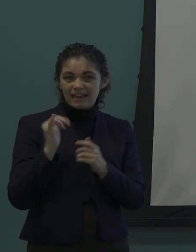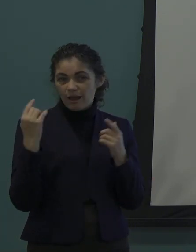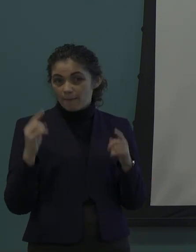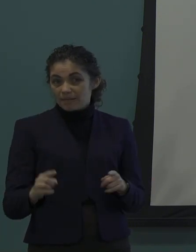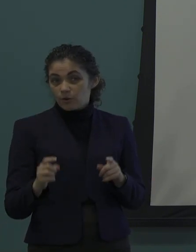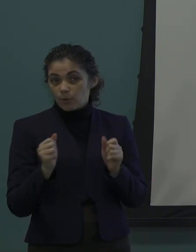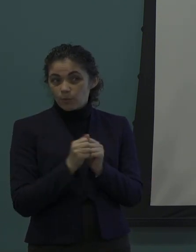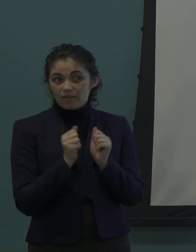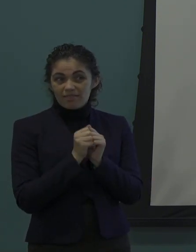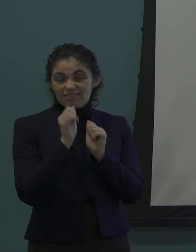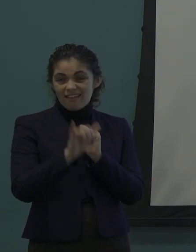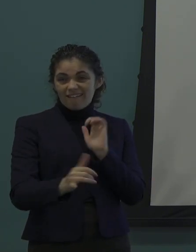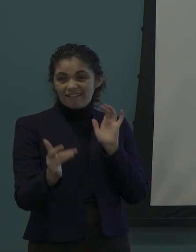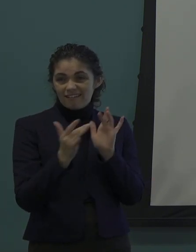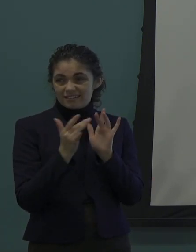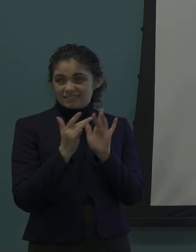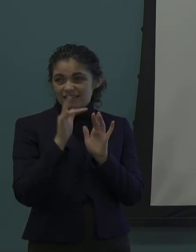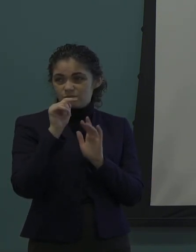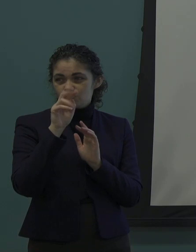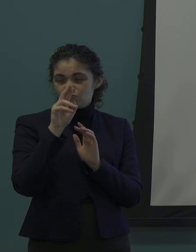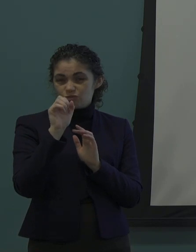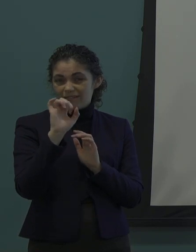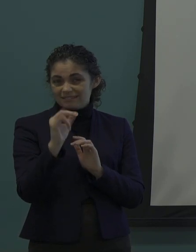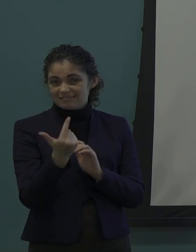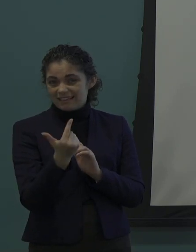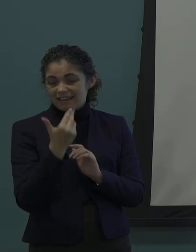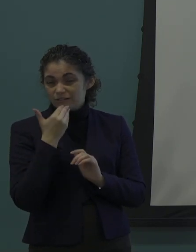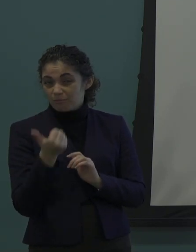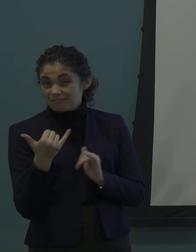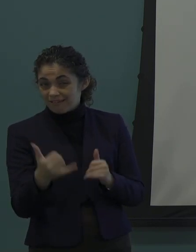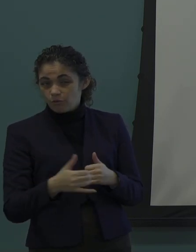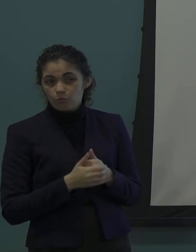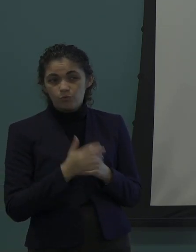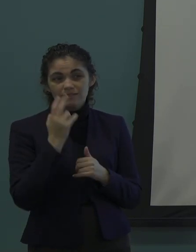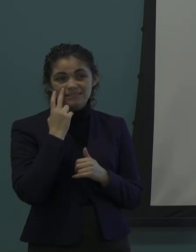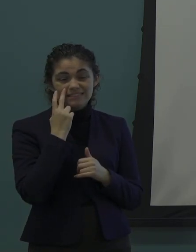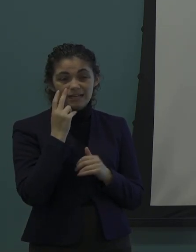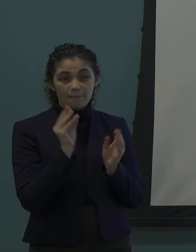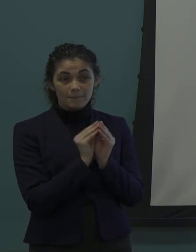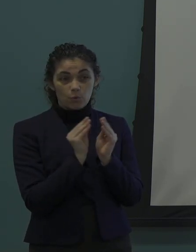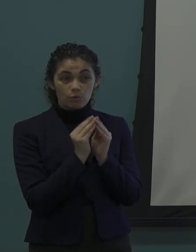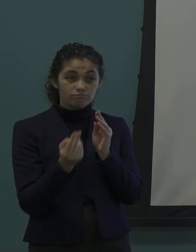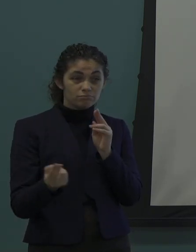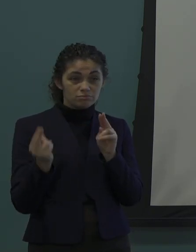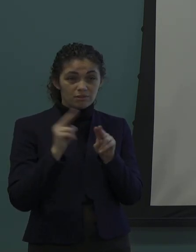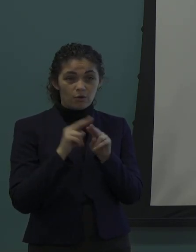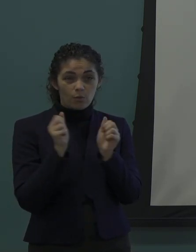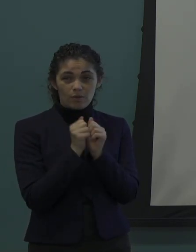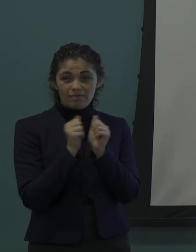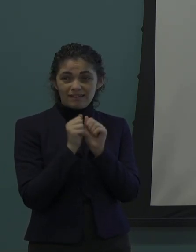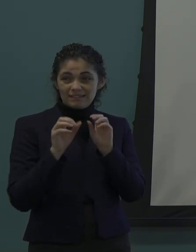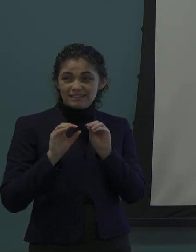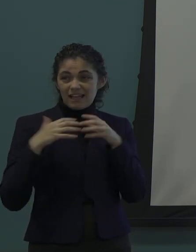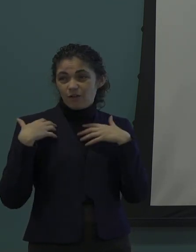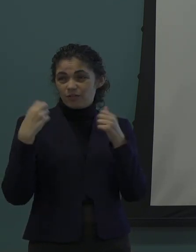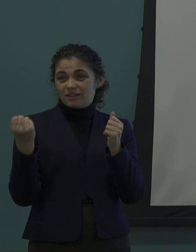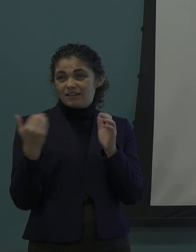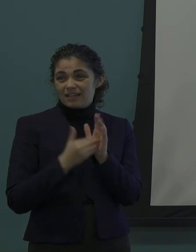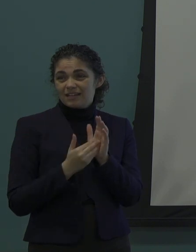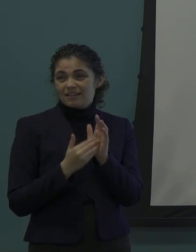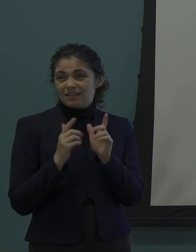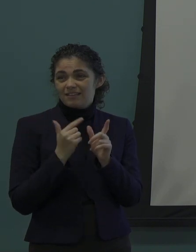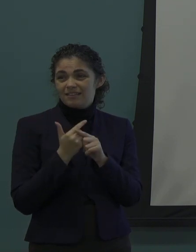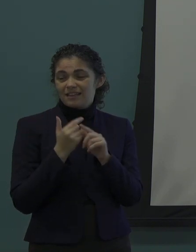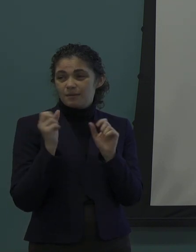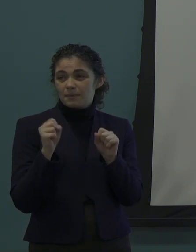case identification and contact tracing. And the more we see this increase in cleared cases, the closer we'll be to